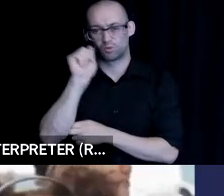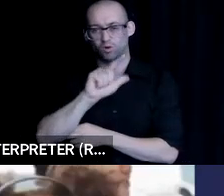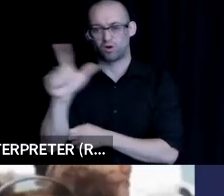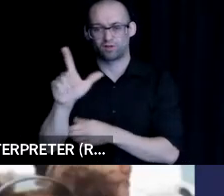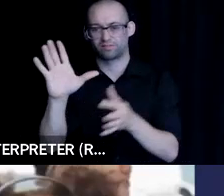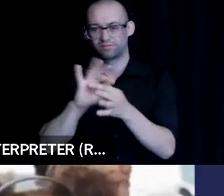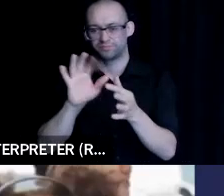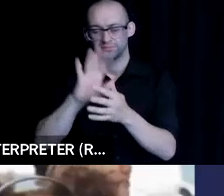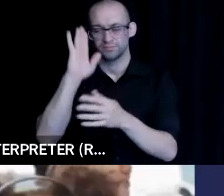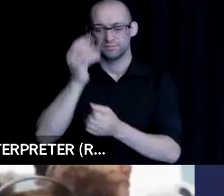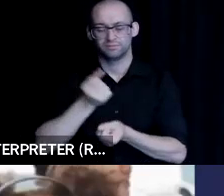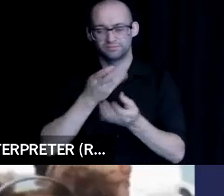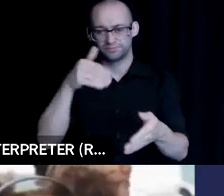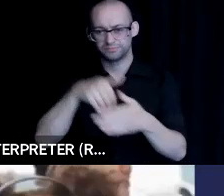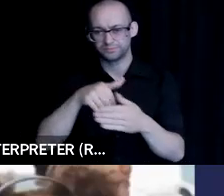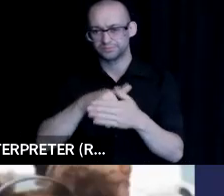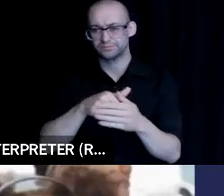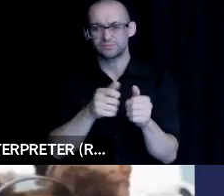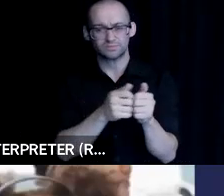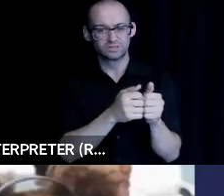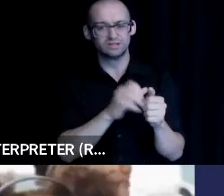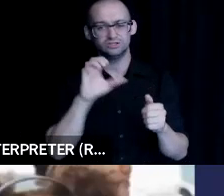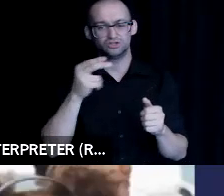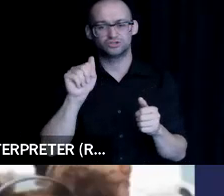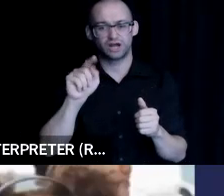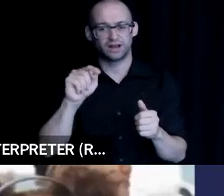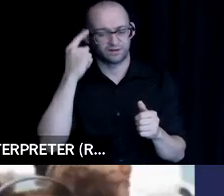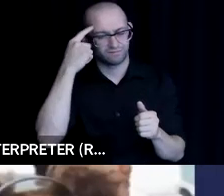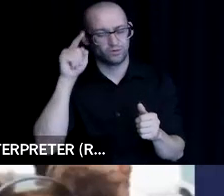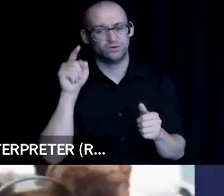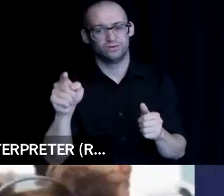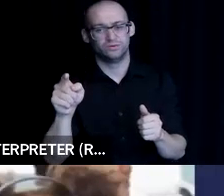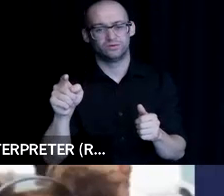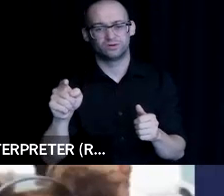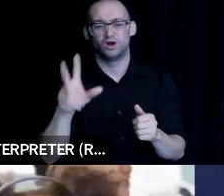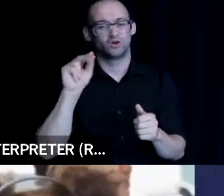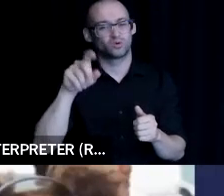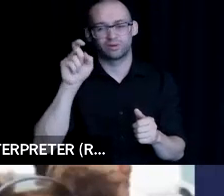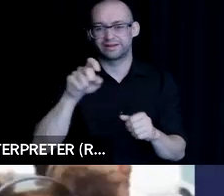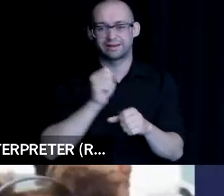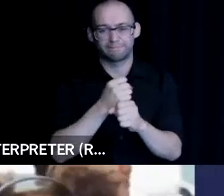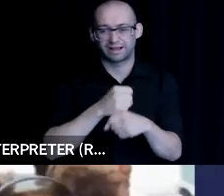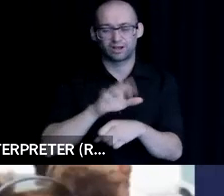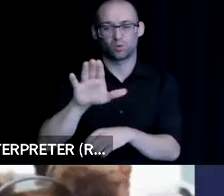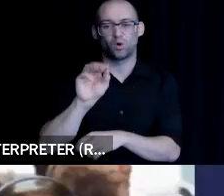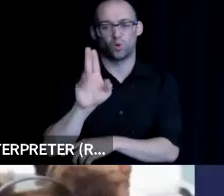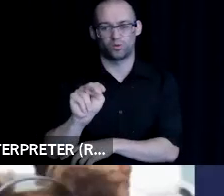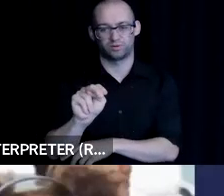you. Just a note that you don't need to make your own transcripts, so we will take care of that for